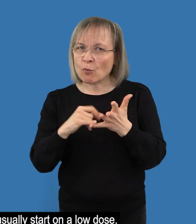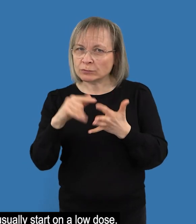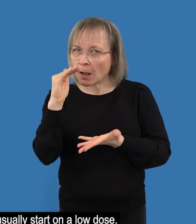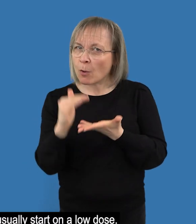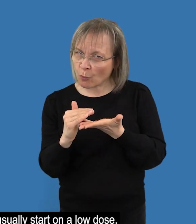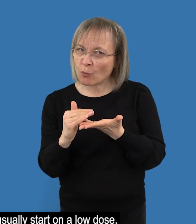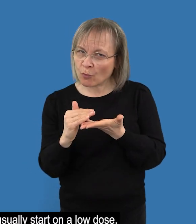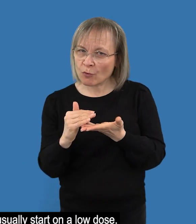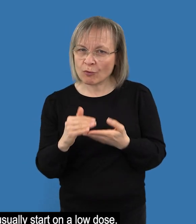on a low dose.